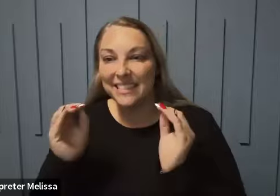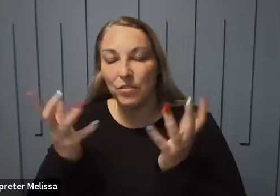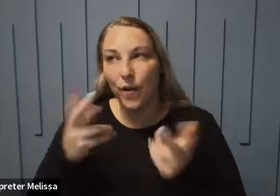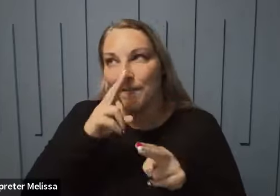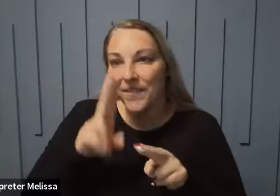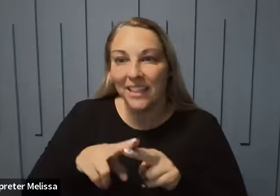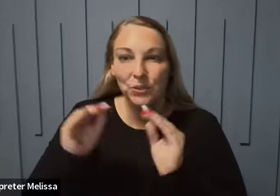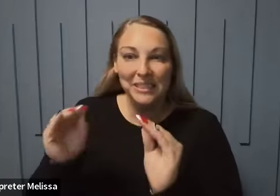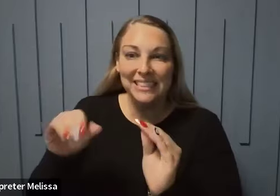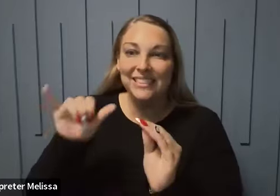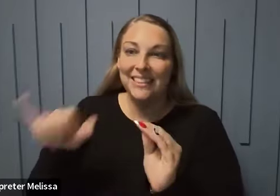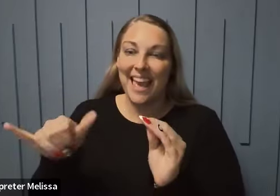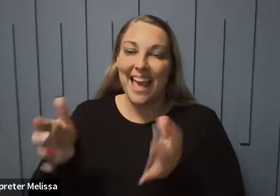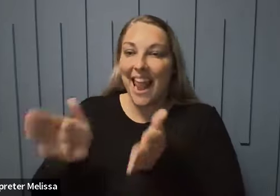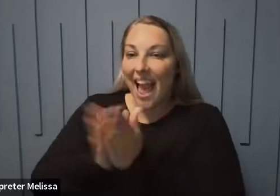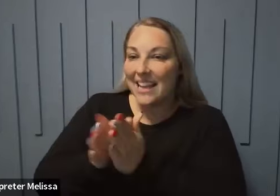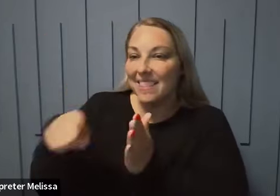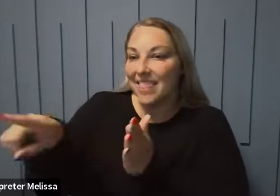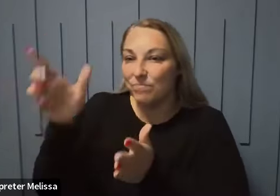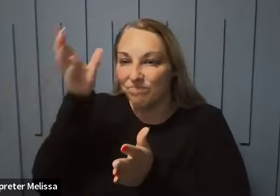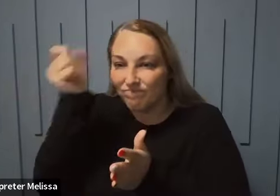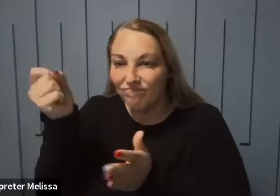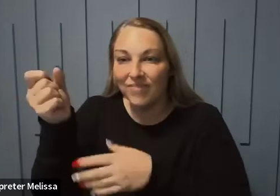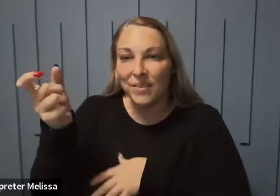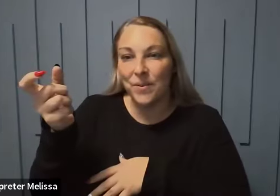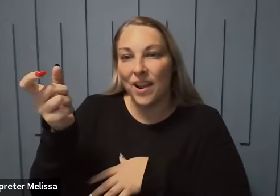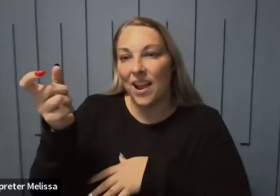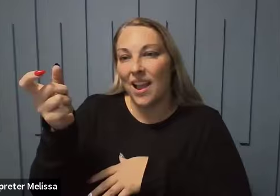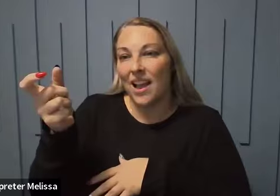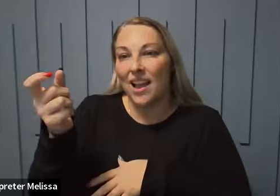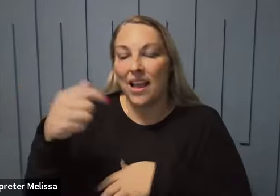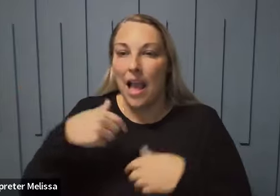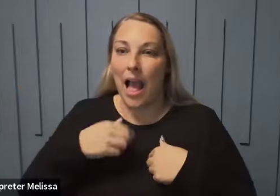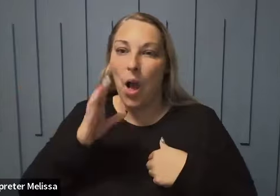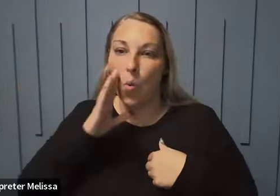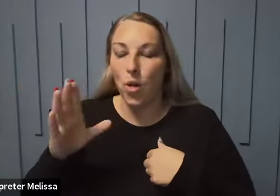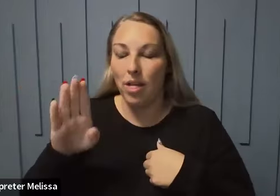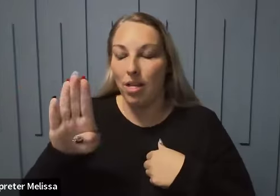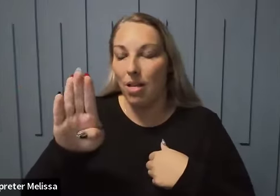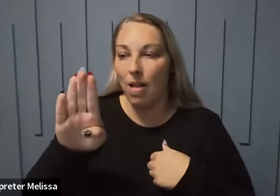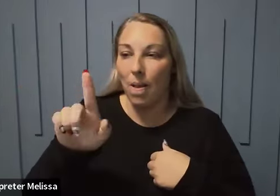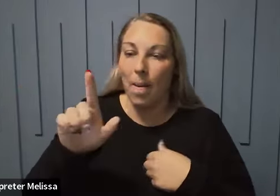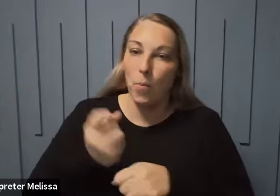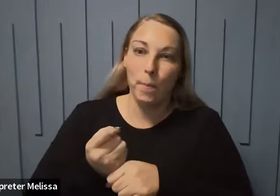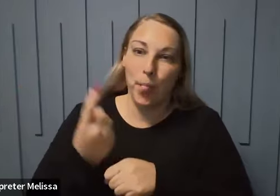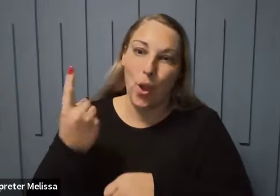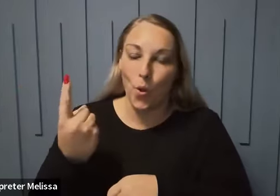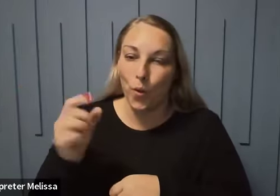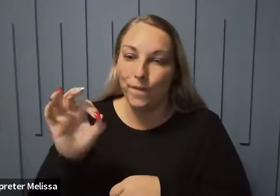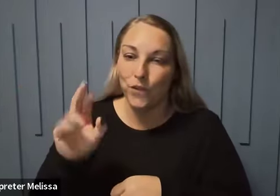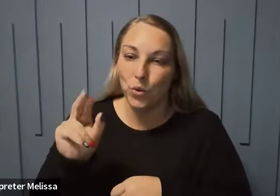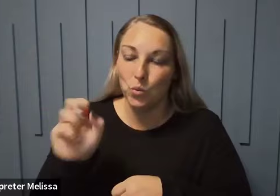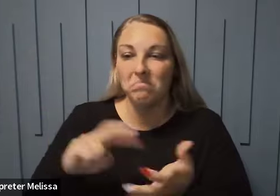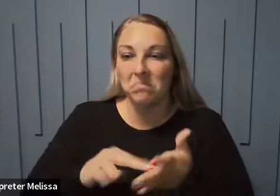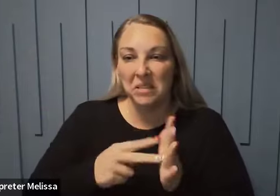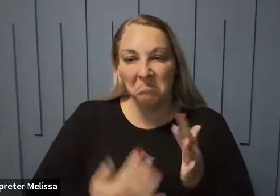fun to teach these things and ask the kids to memorize. I'm going to blow a fuse and teach them that the concept means I'm going to lose it, like I'm going to